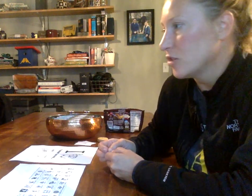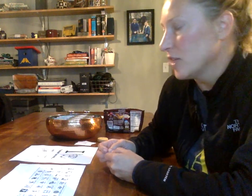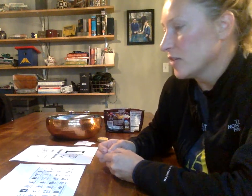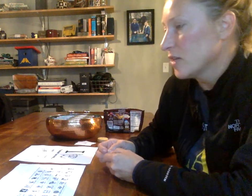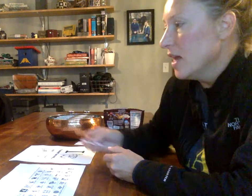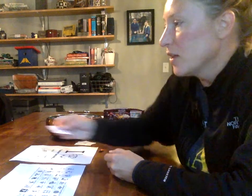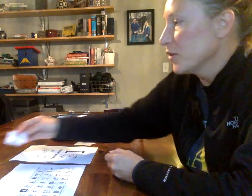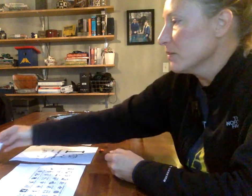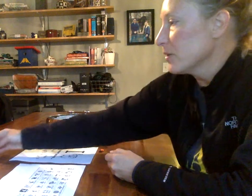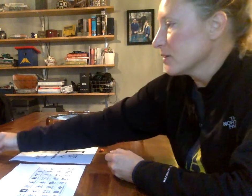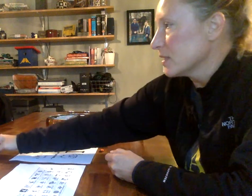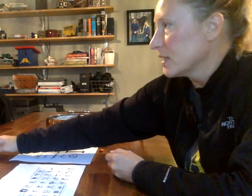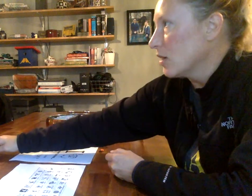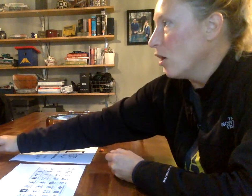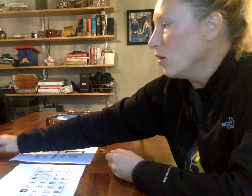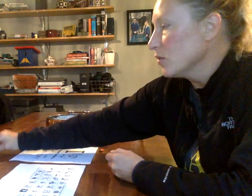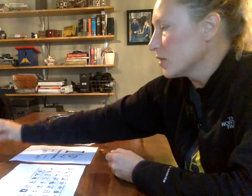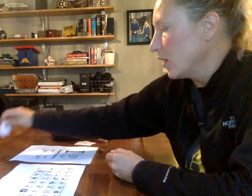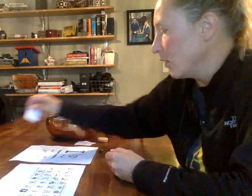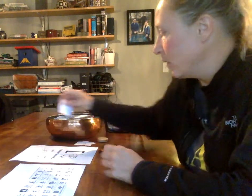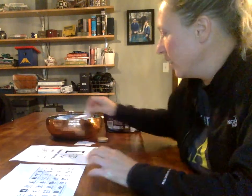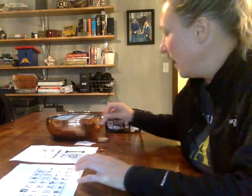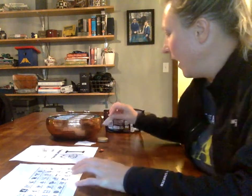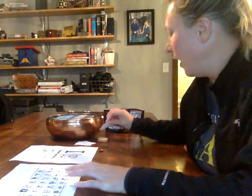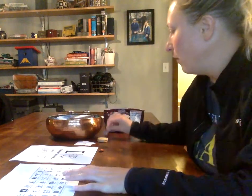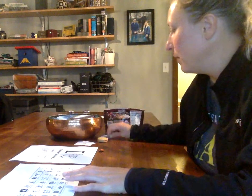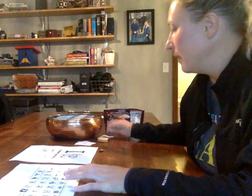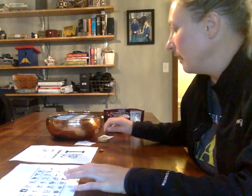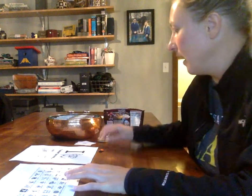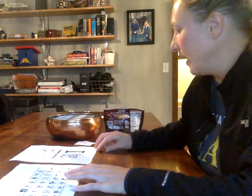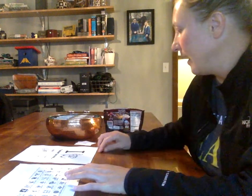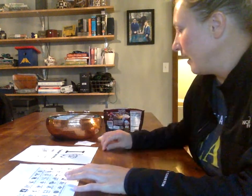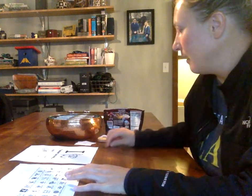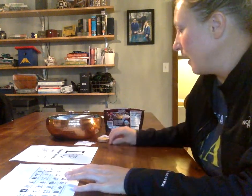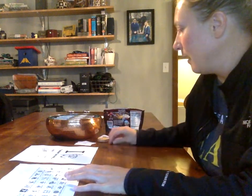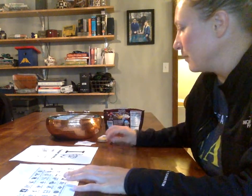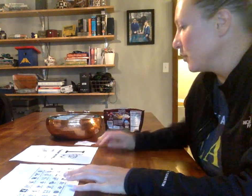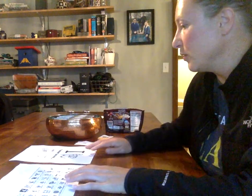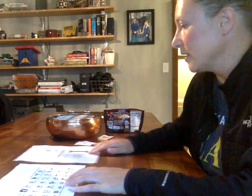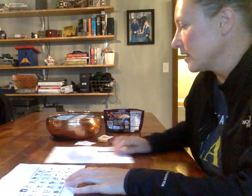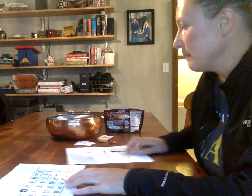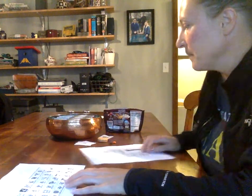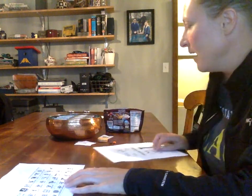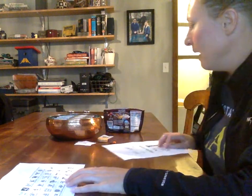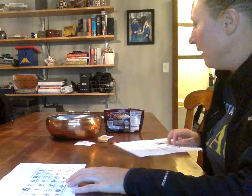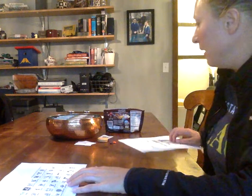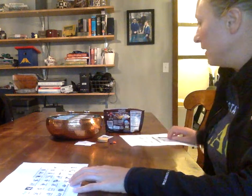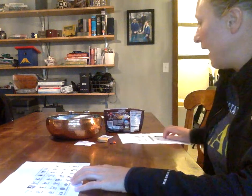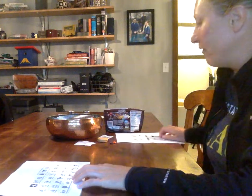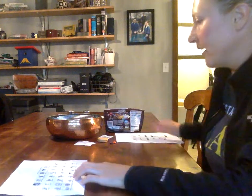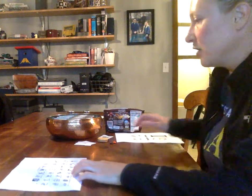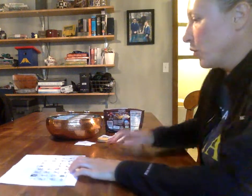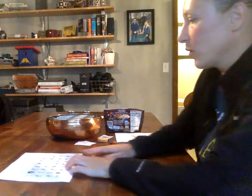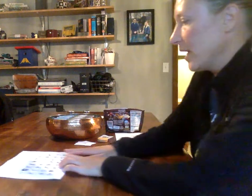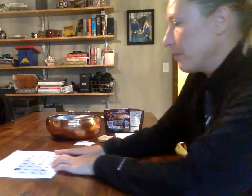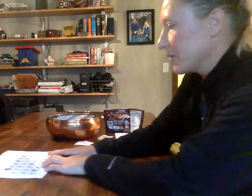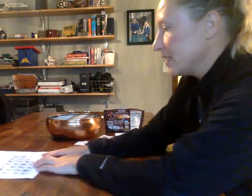exchange. The third person can also help a student navigate toward a